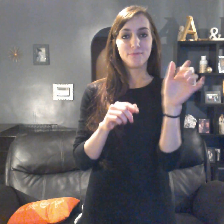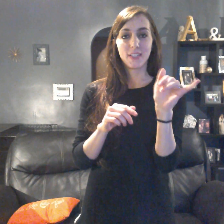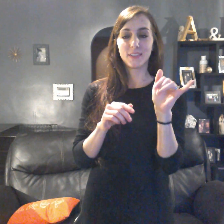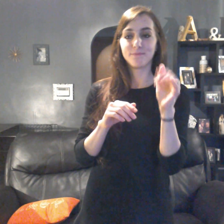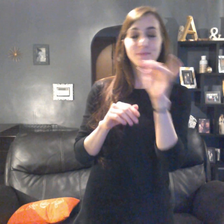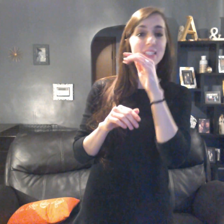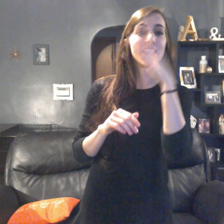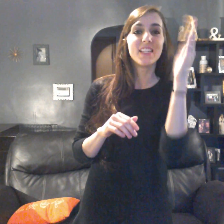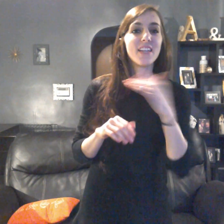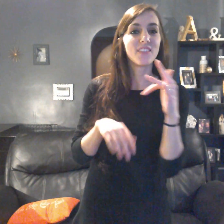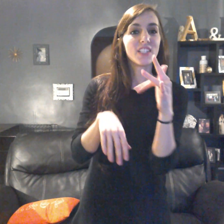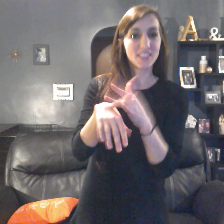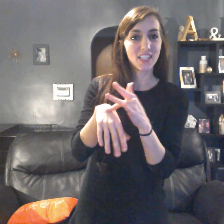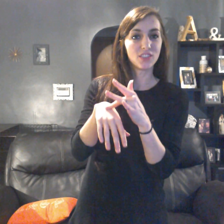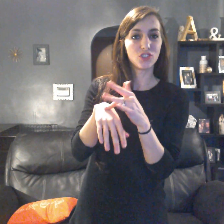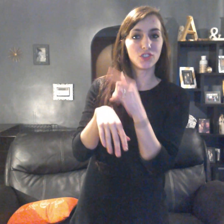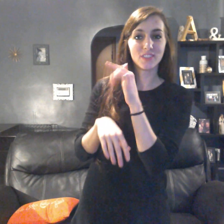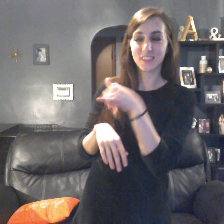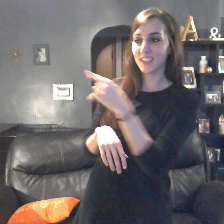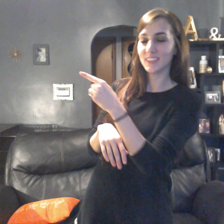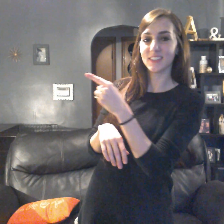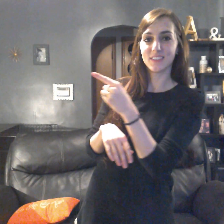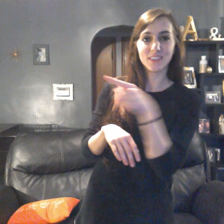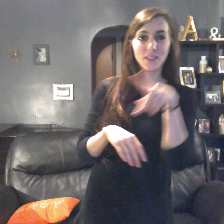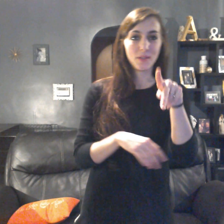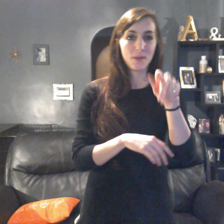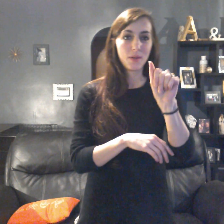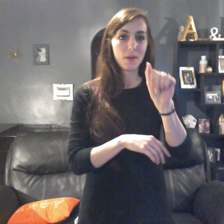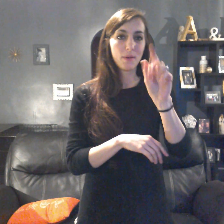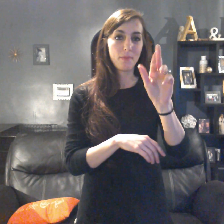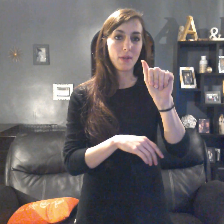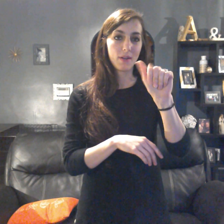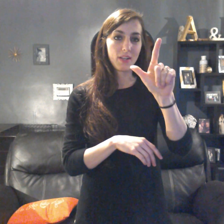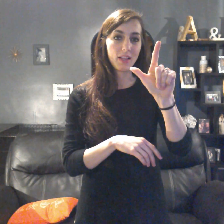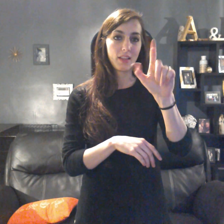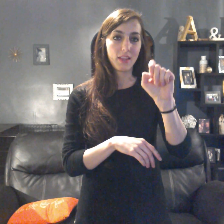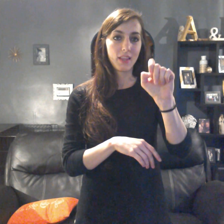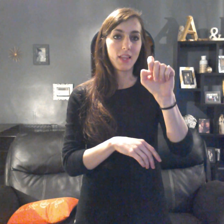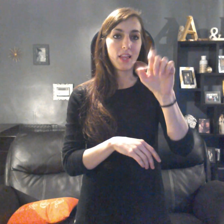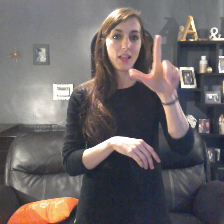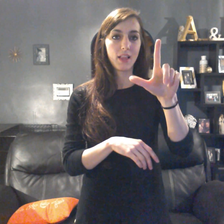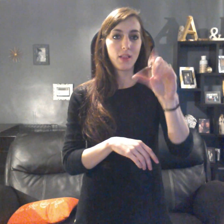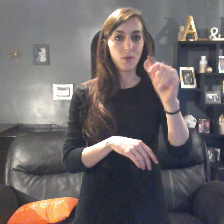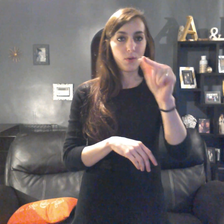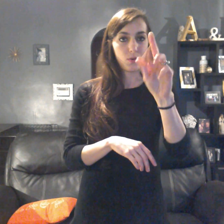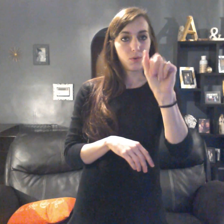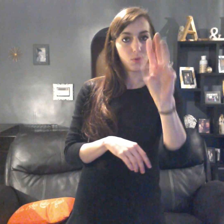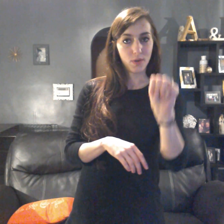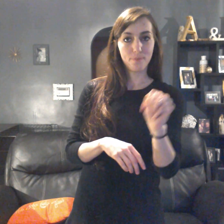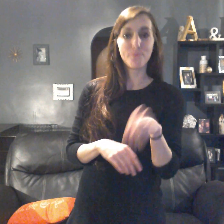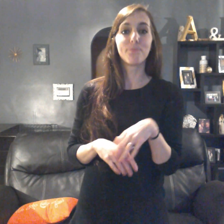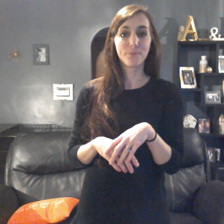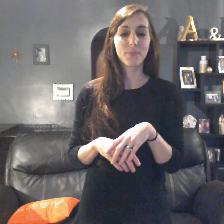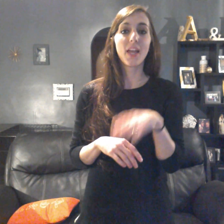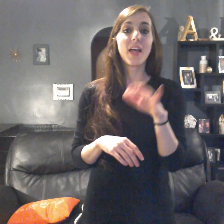a parallelogram. Look at this funny shape. Does that look similar to the shape you just saw? It certainly